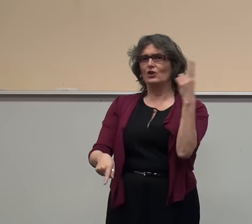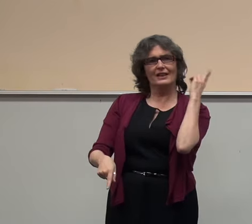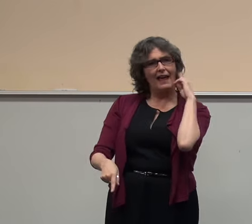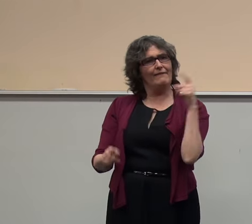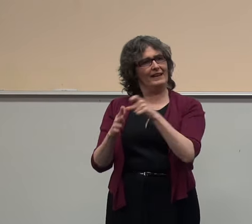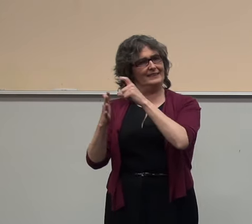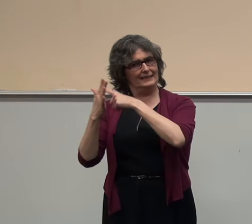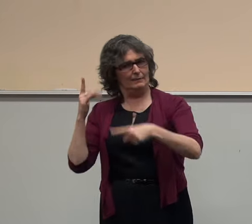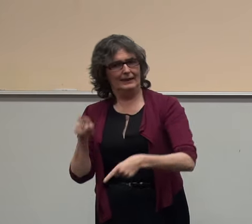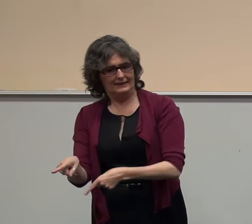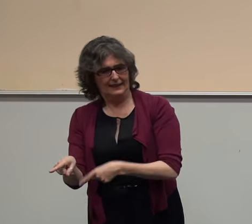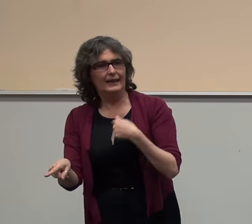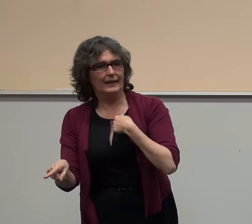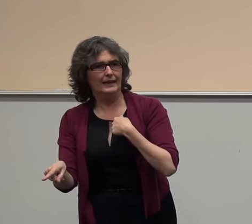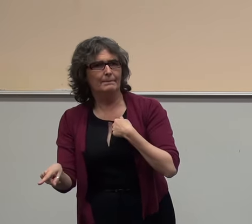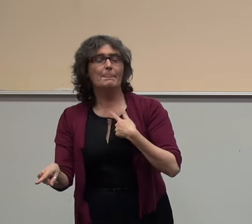Seeley.